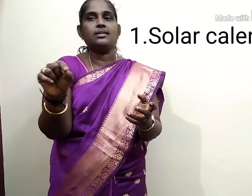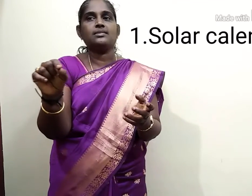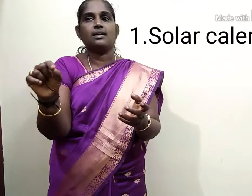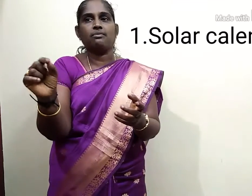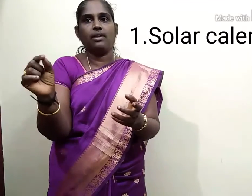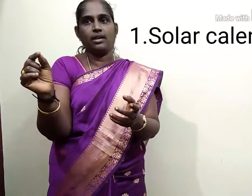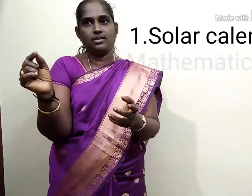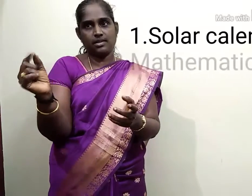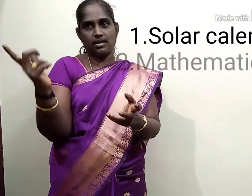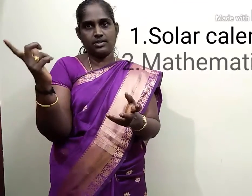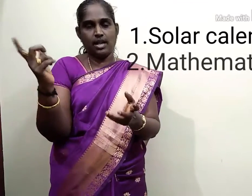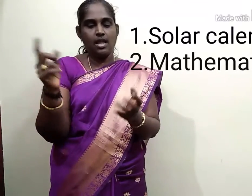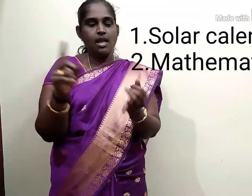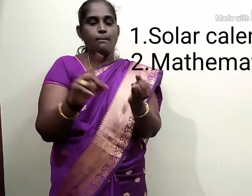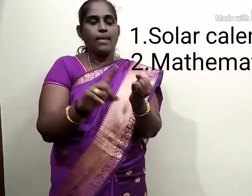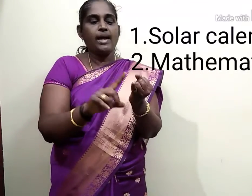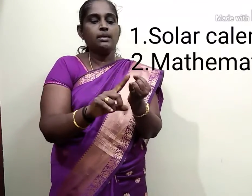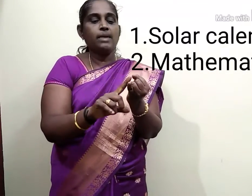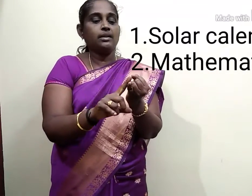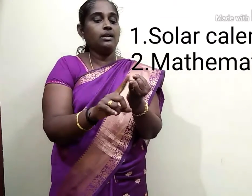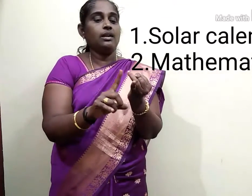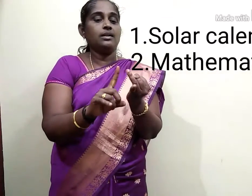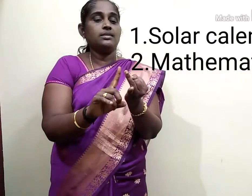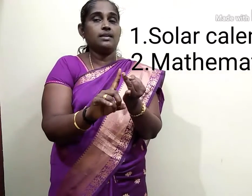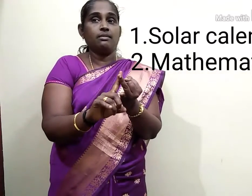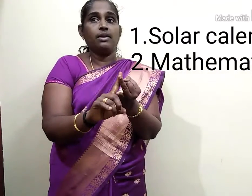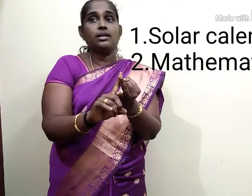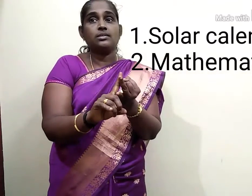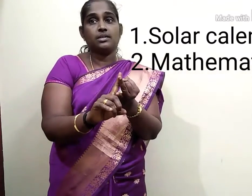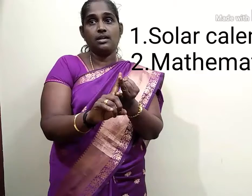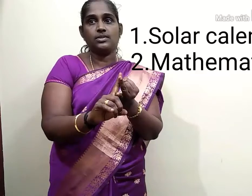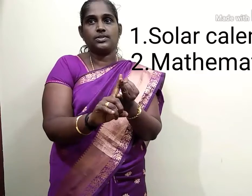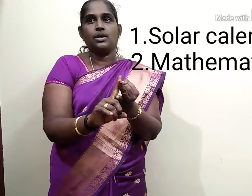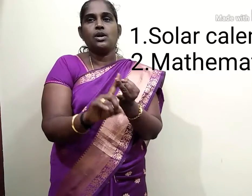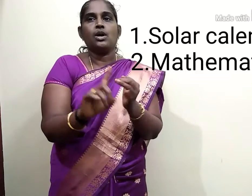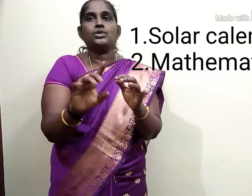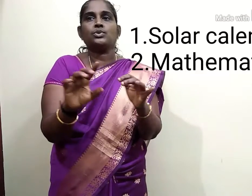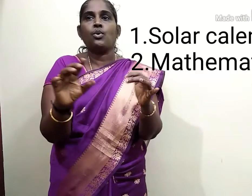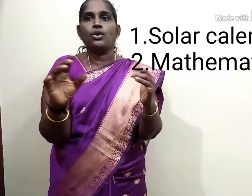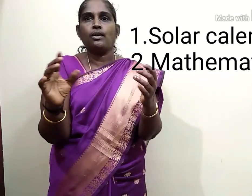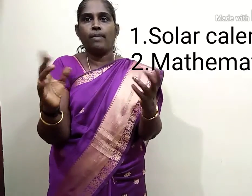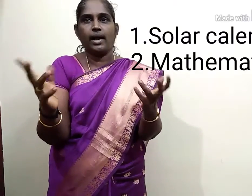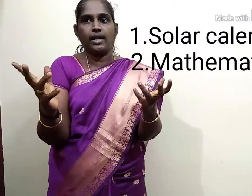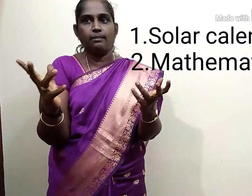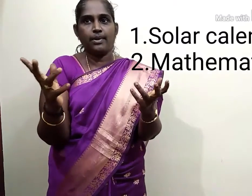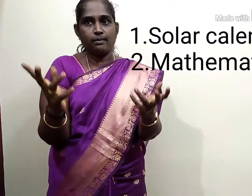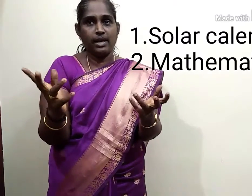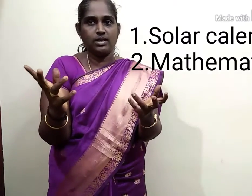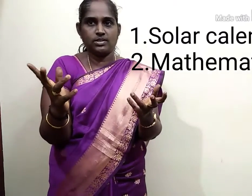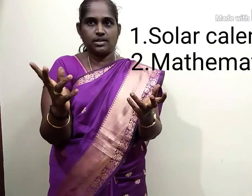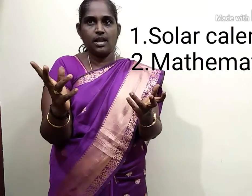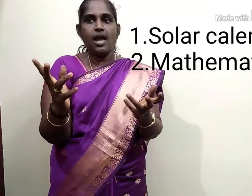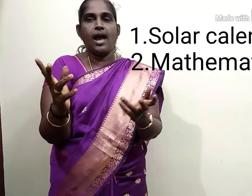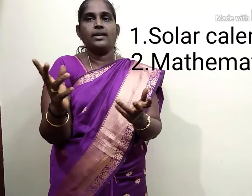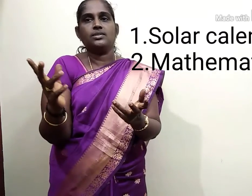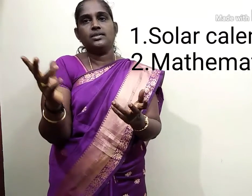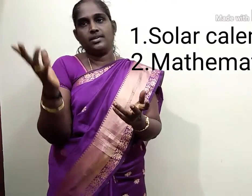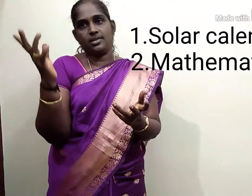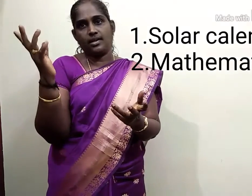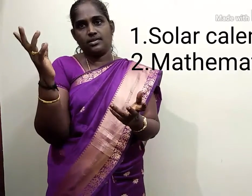and surveying skills. Mathematical and surveying skills are shown by pyramids and its